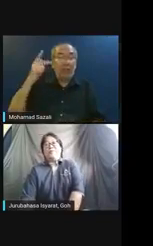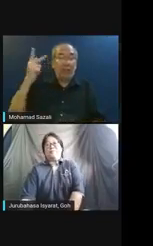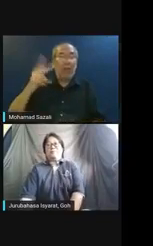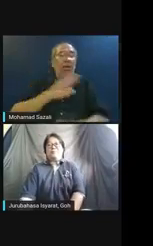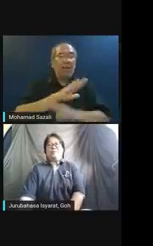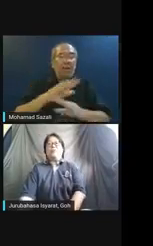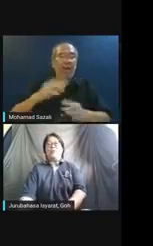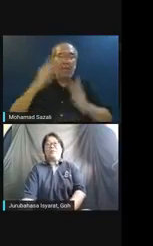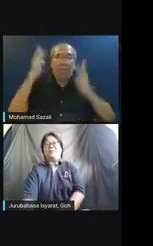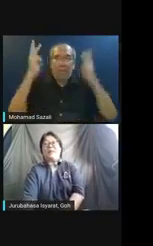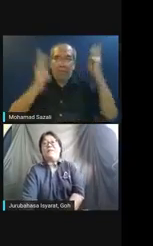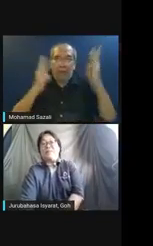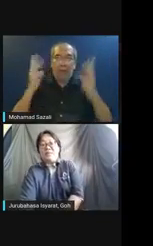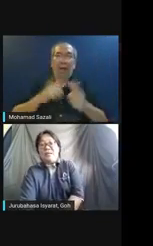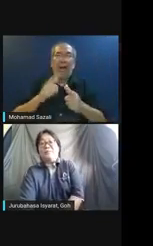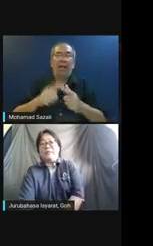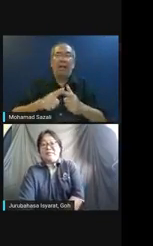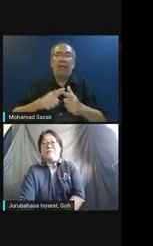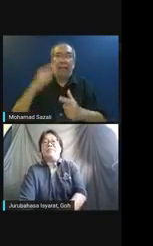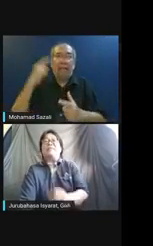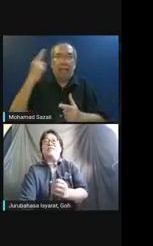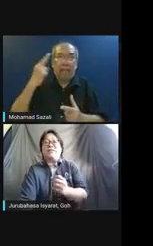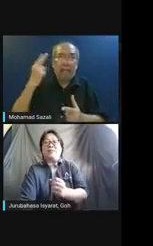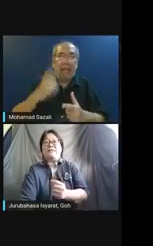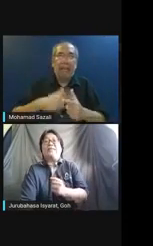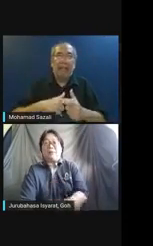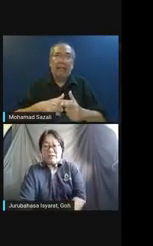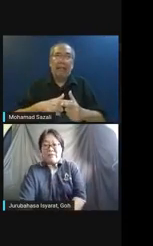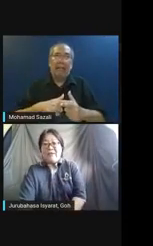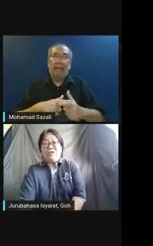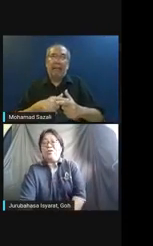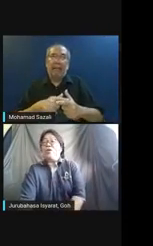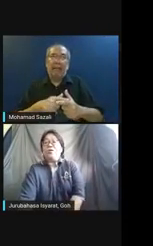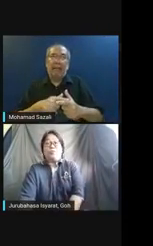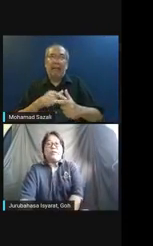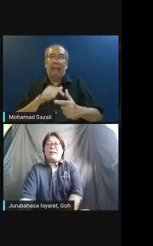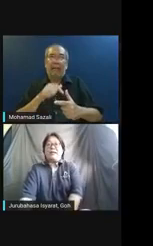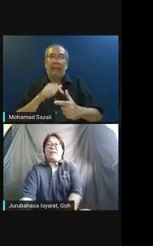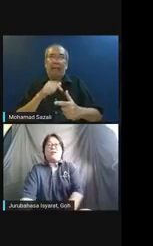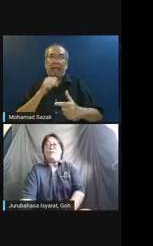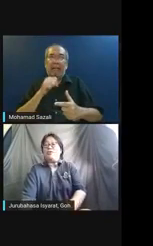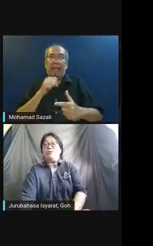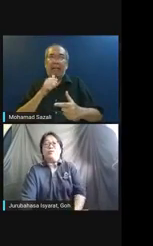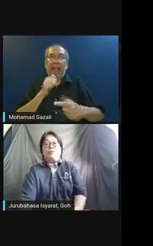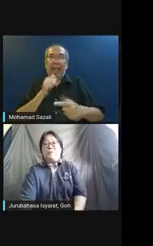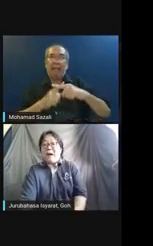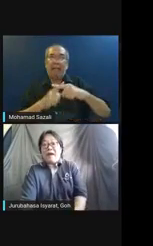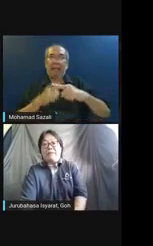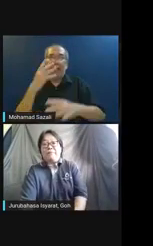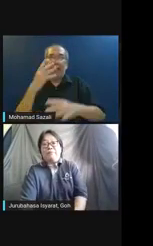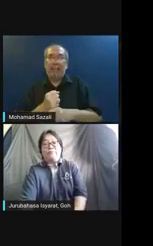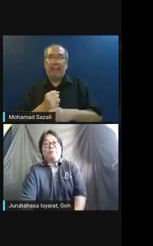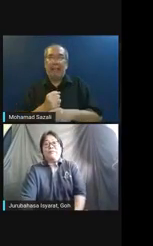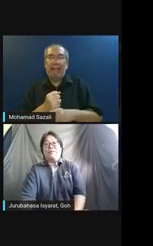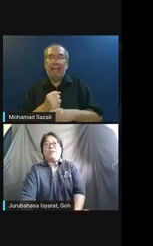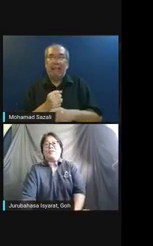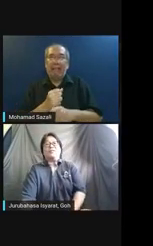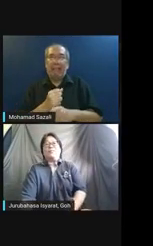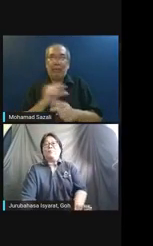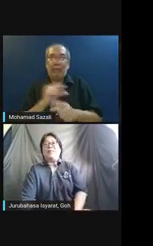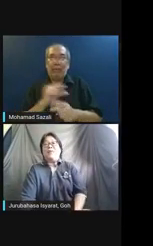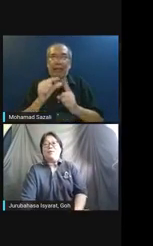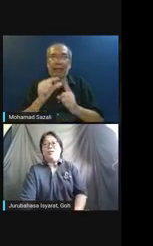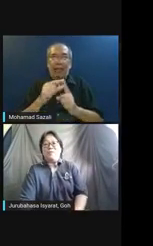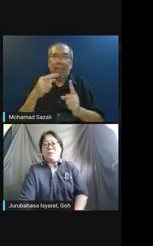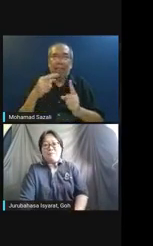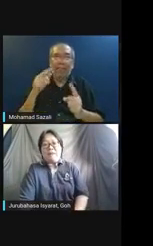So the word itself and the term itself is accepted. So don't worry that you have to use the word peka. It's not